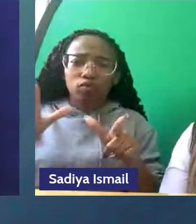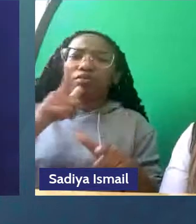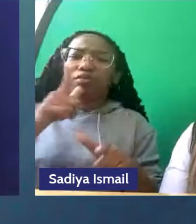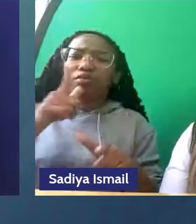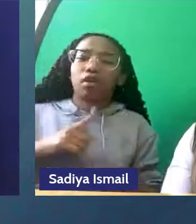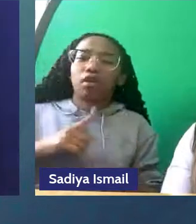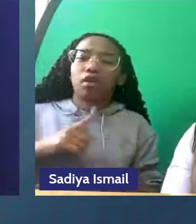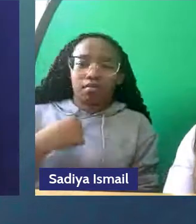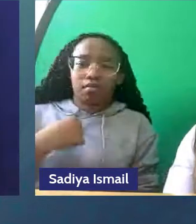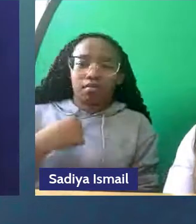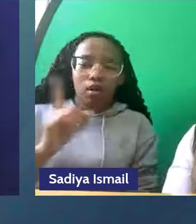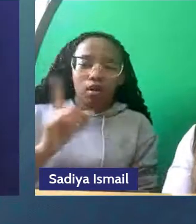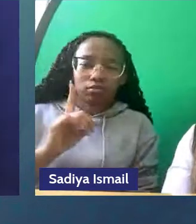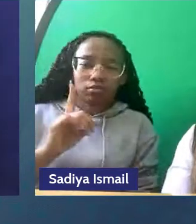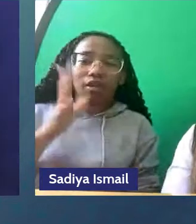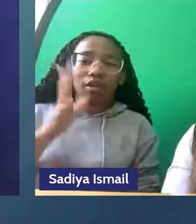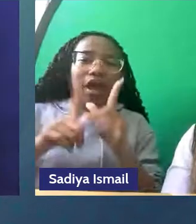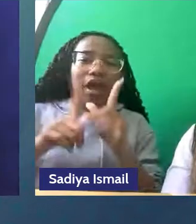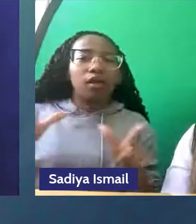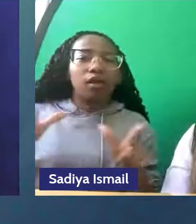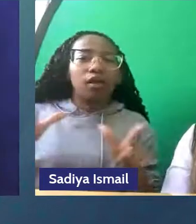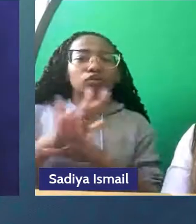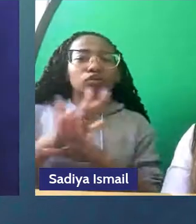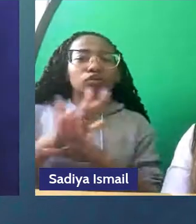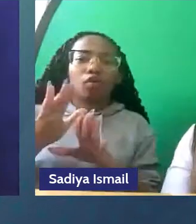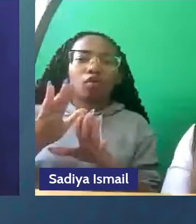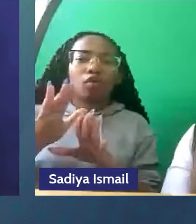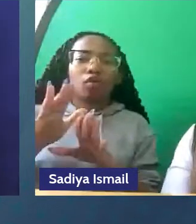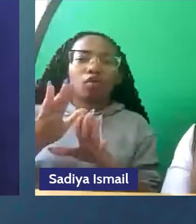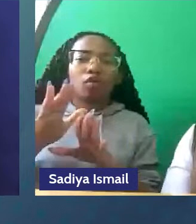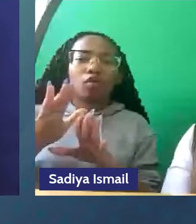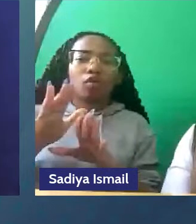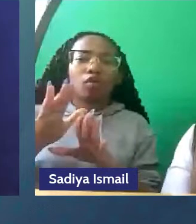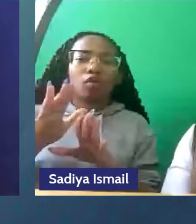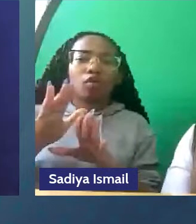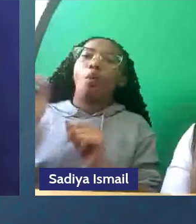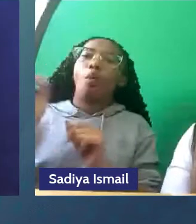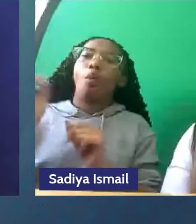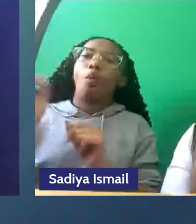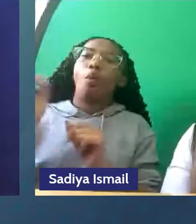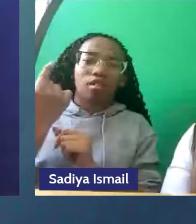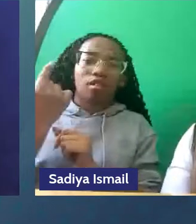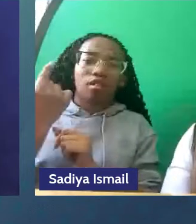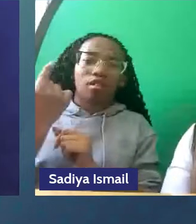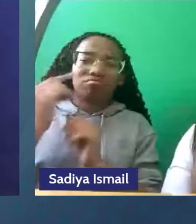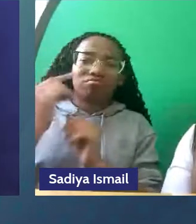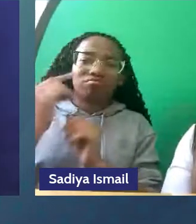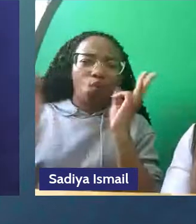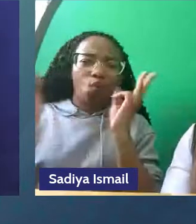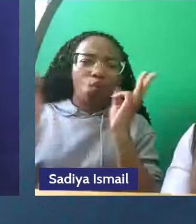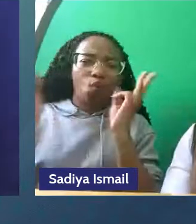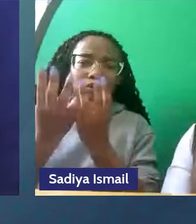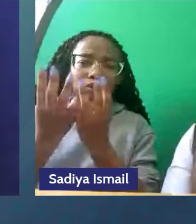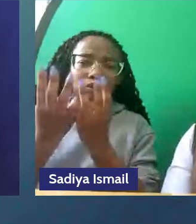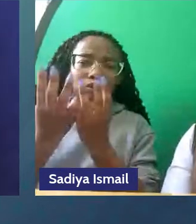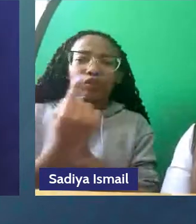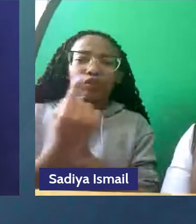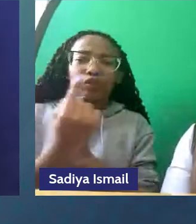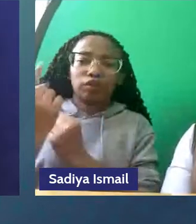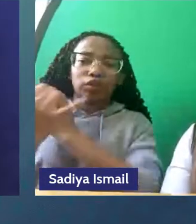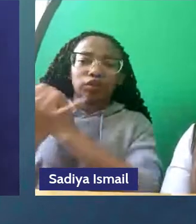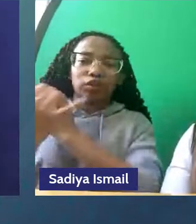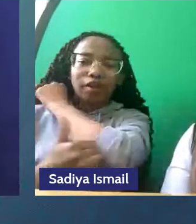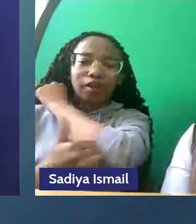not necessarily universal, that each country has their own style of sign language. Would I be